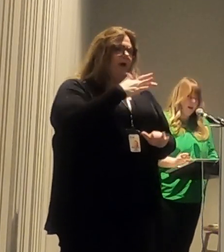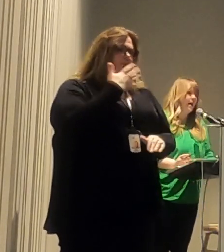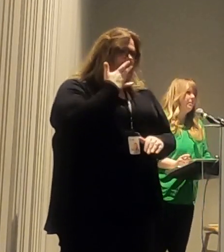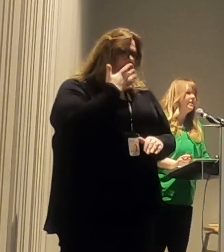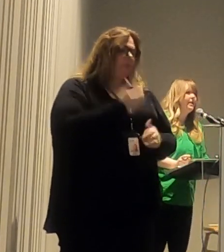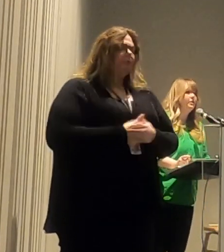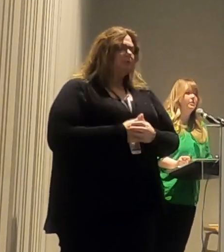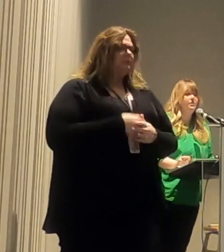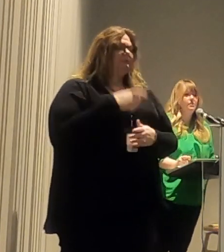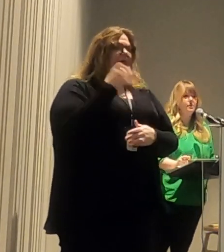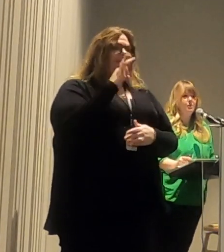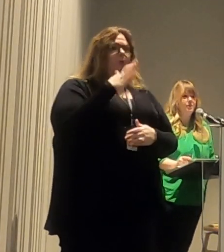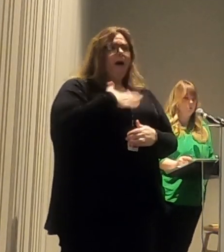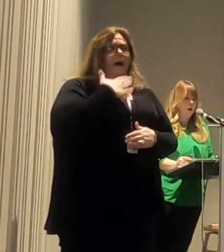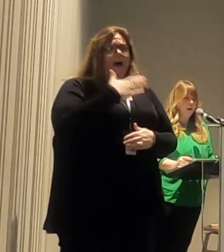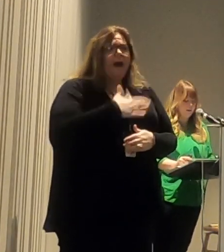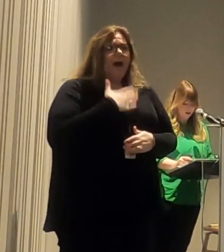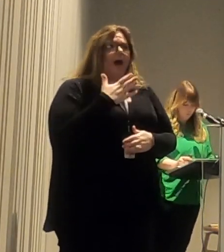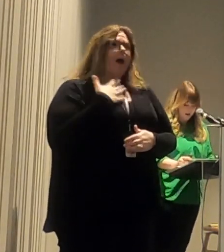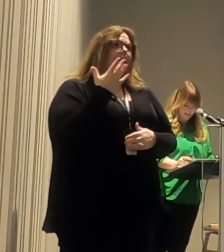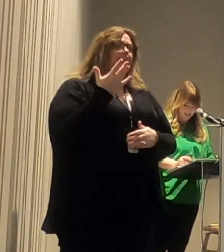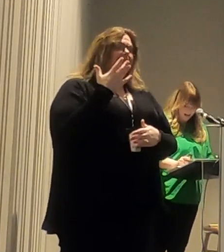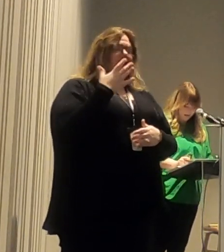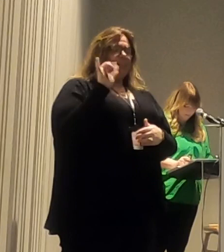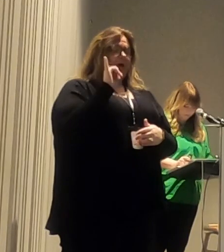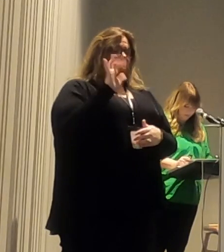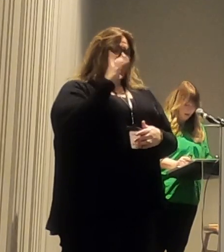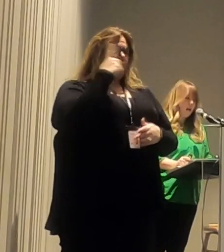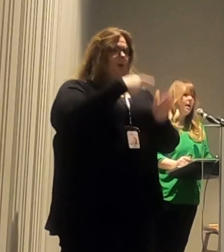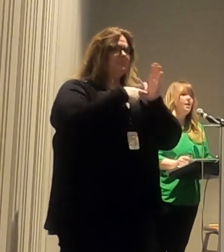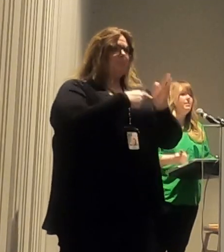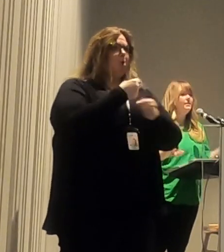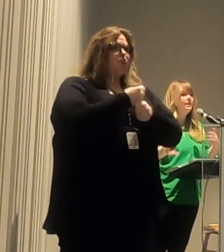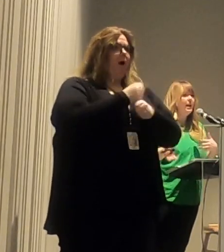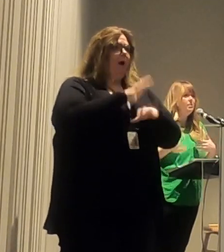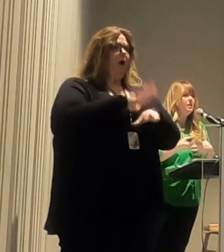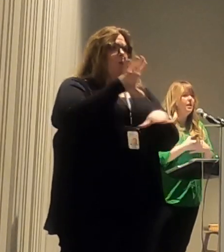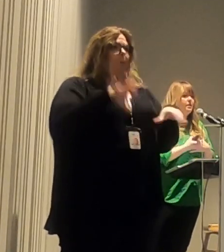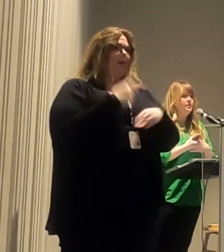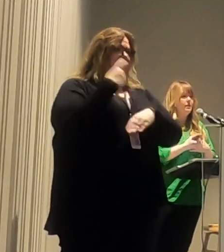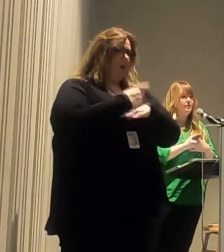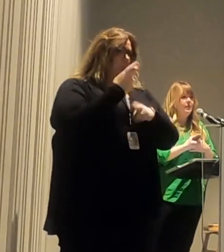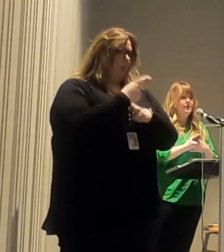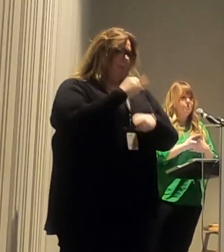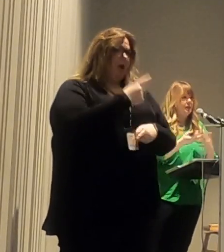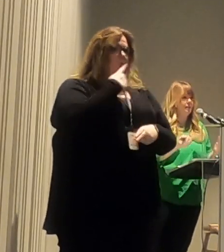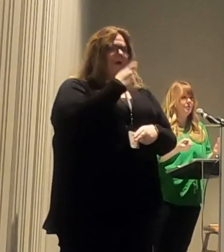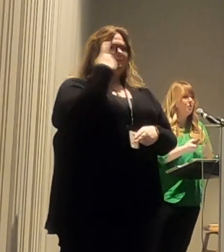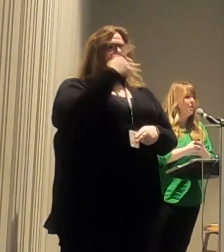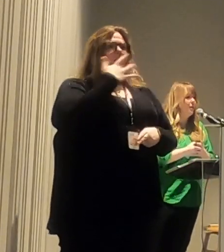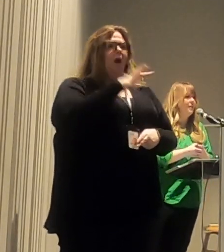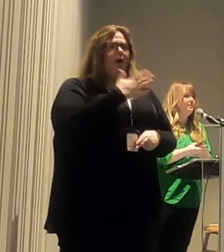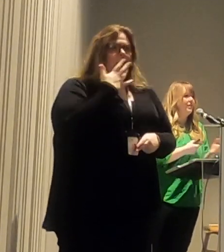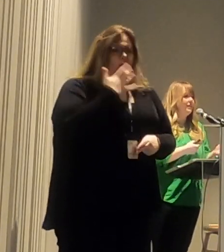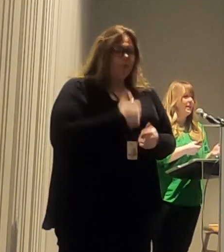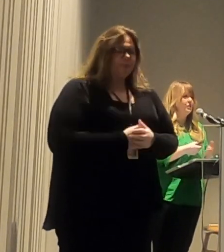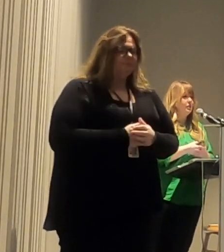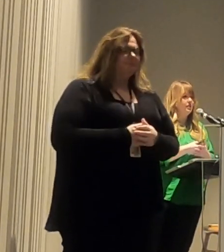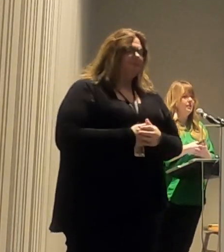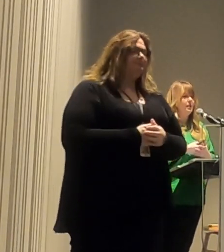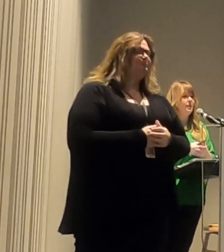worn on happy occasions, such as a bride on her wedding day. And today, because it's been so long,